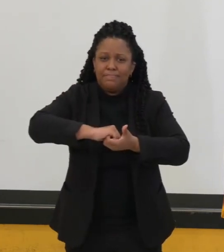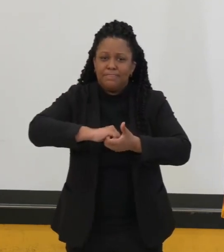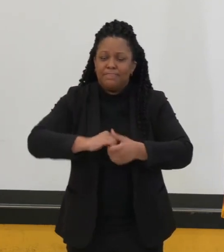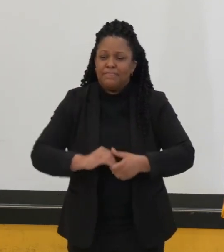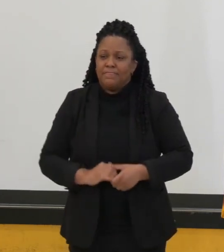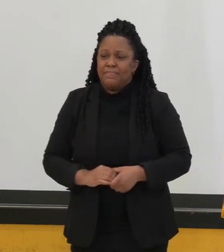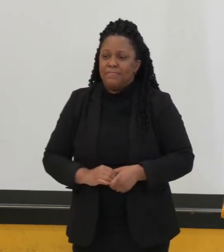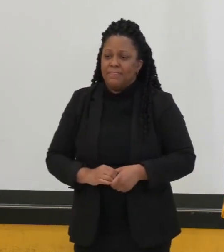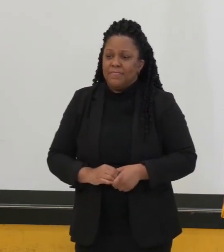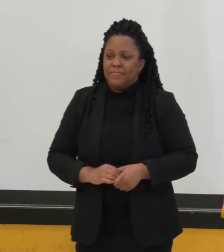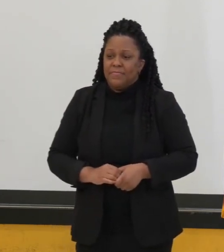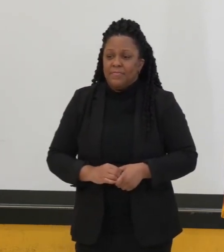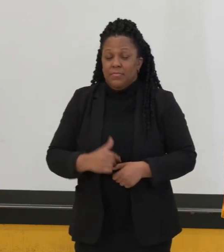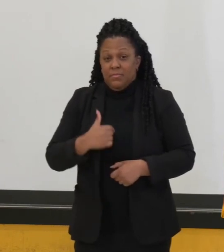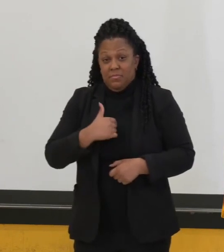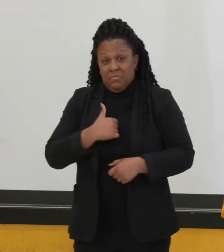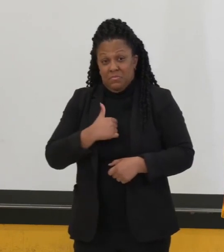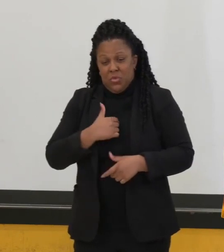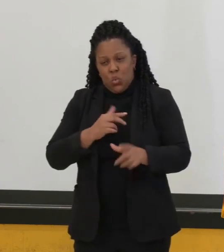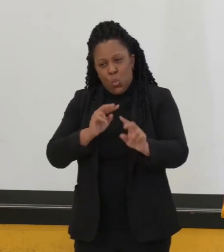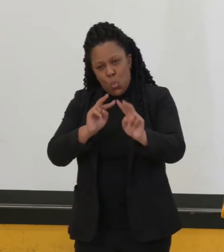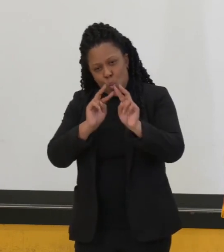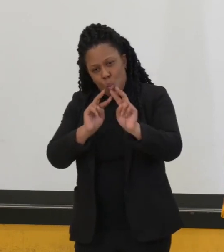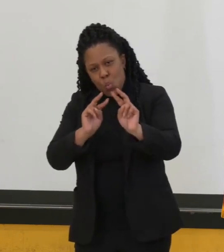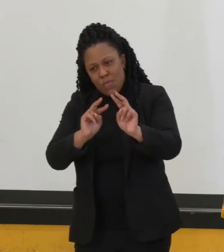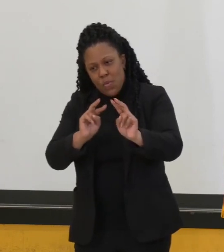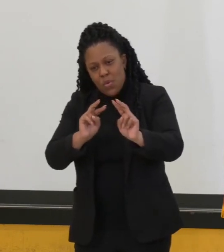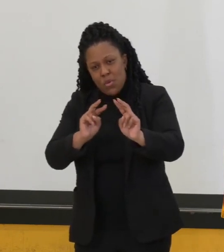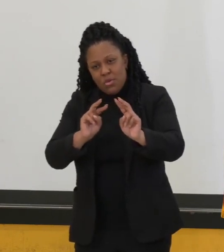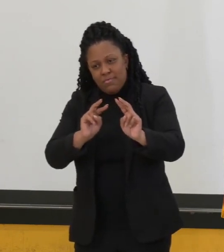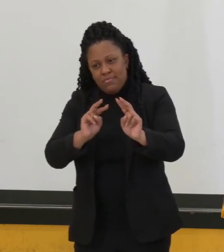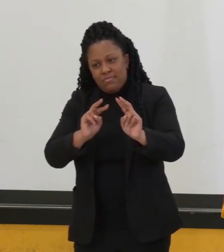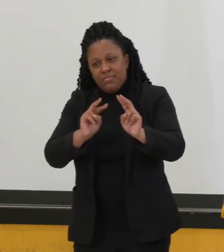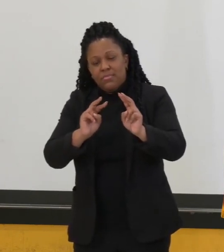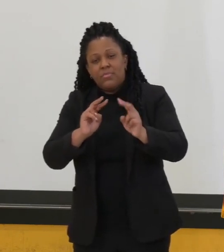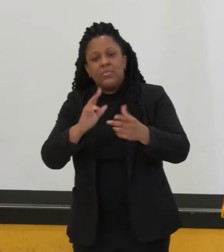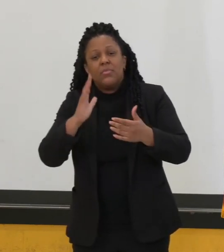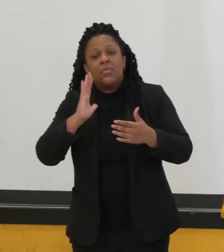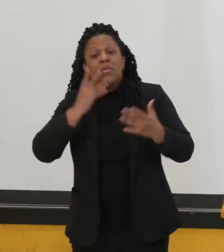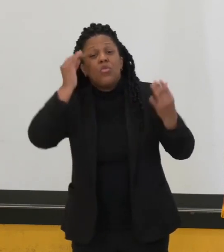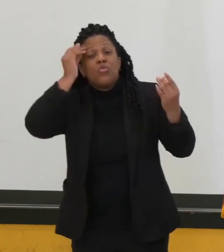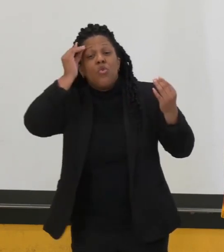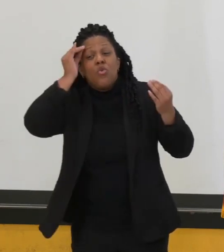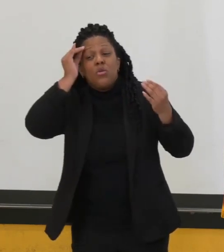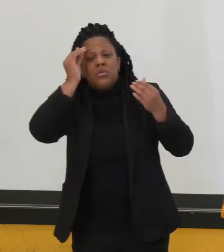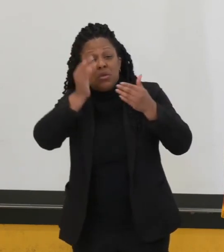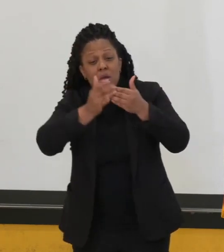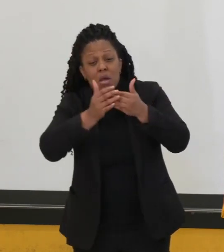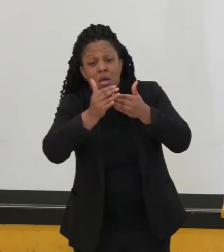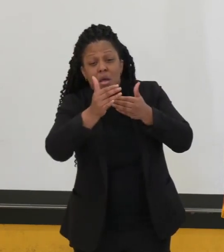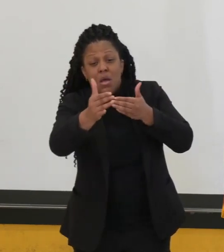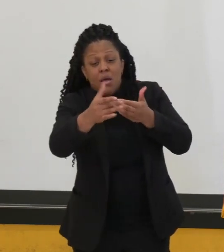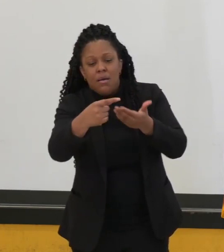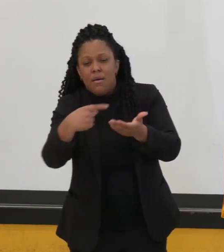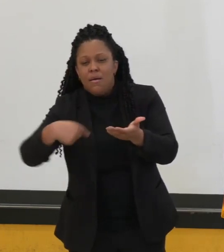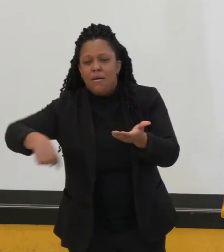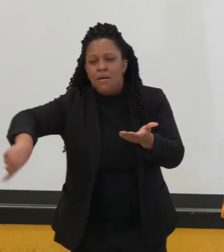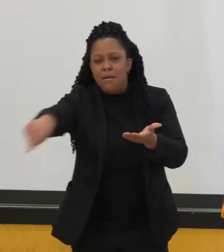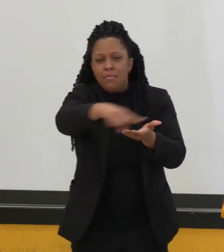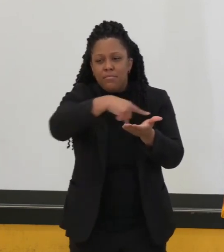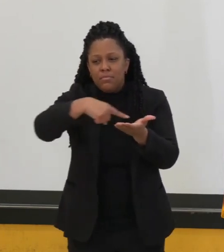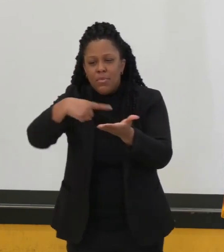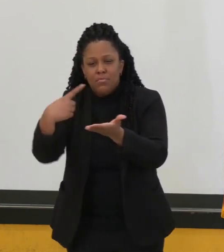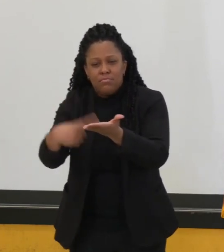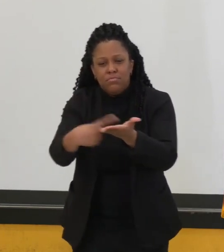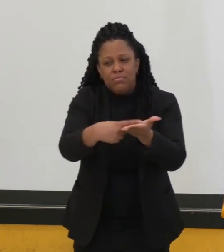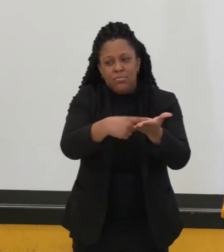to our resolve, to our decisiveness, to our urgency with